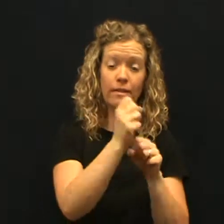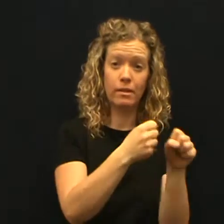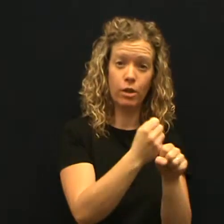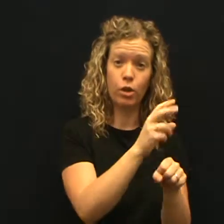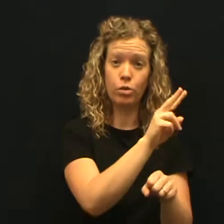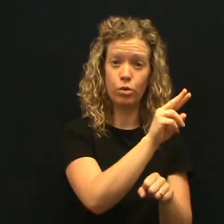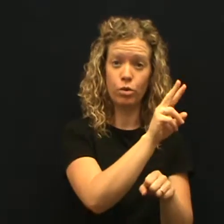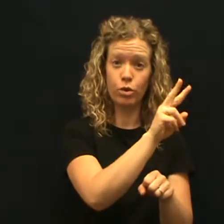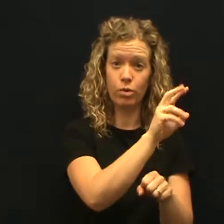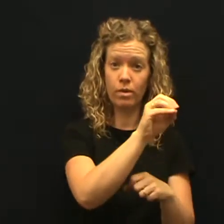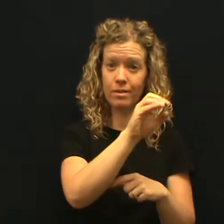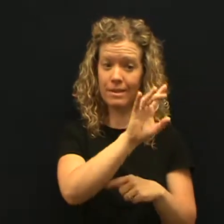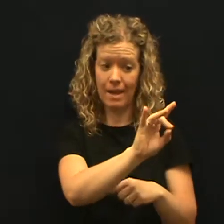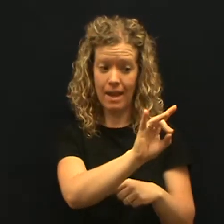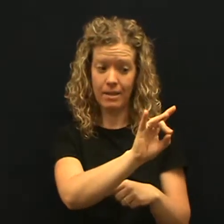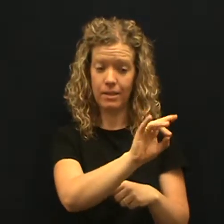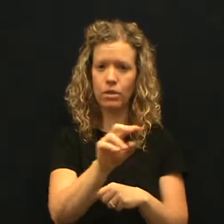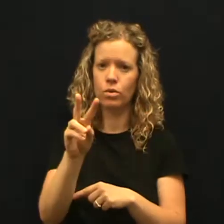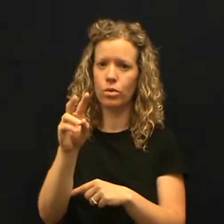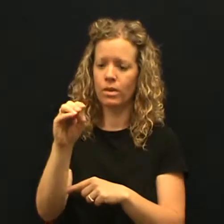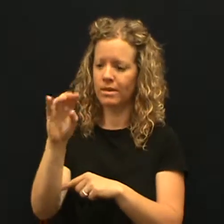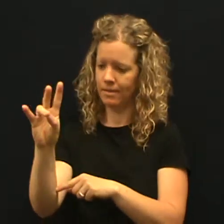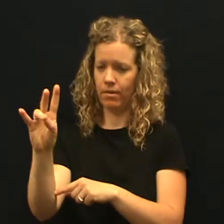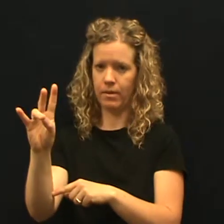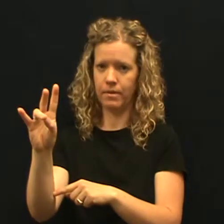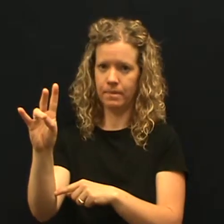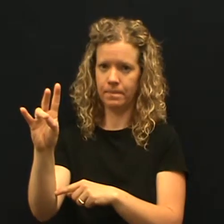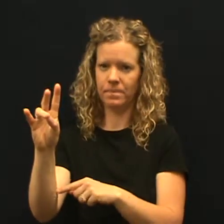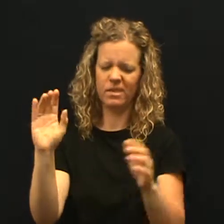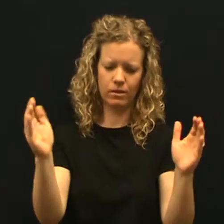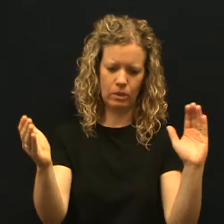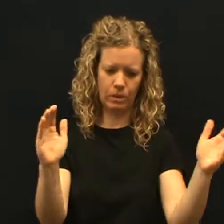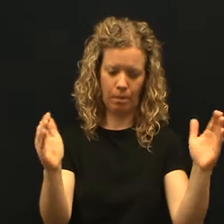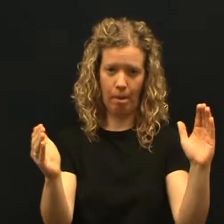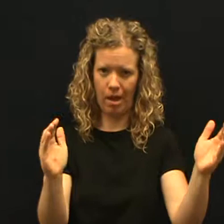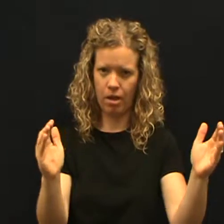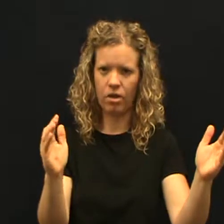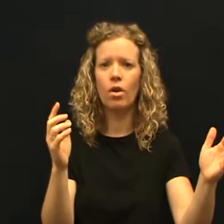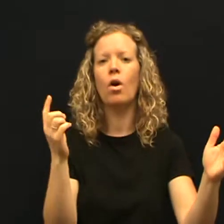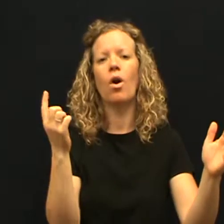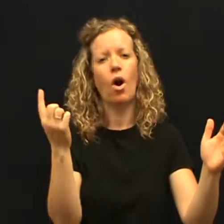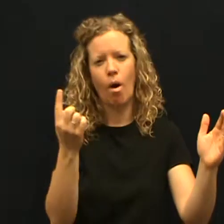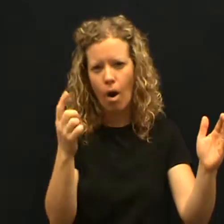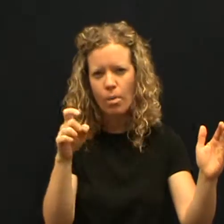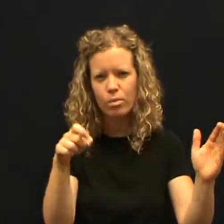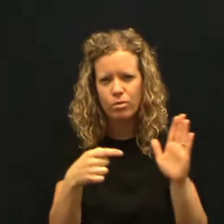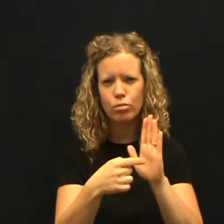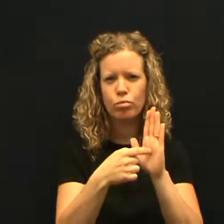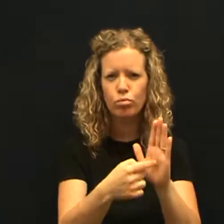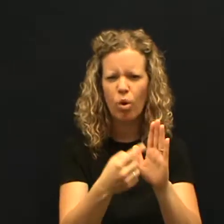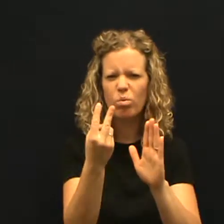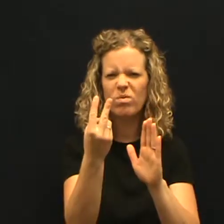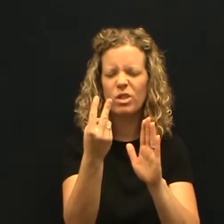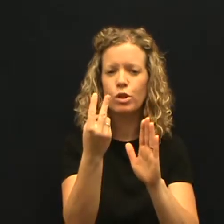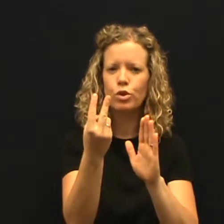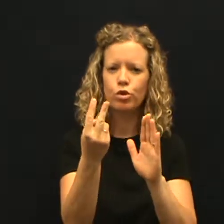in this particular section. And as you would always show a couple years in your balance sheet. And so the first section